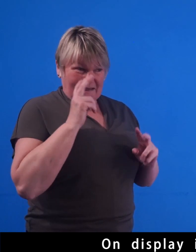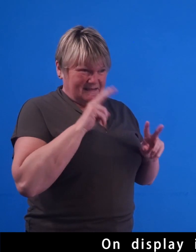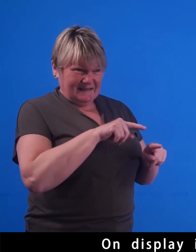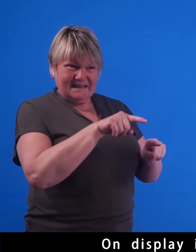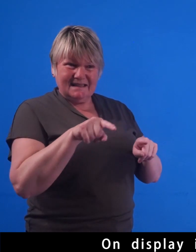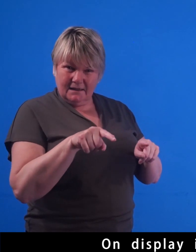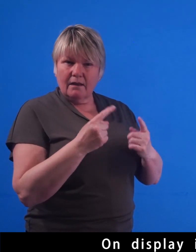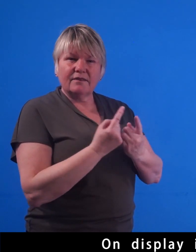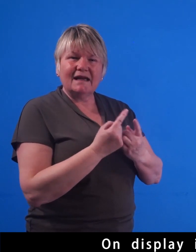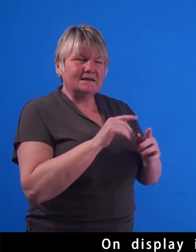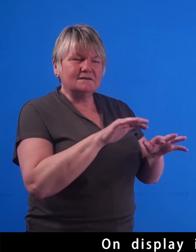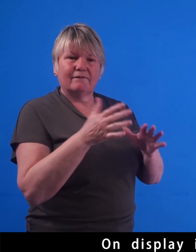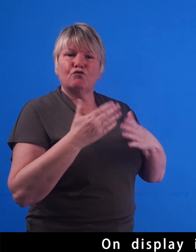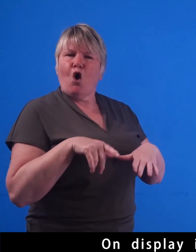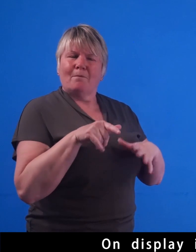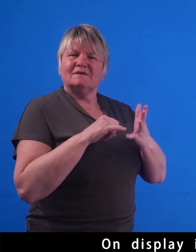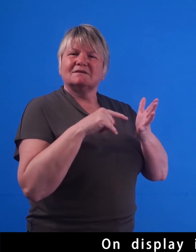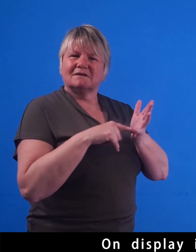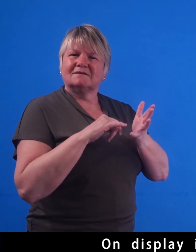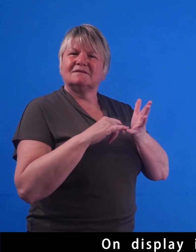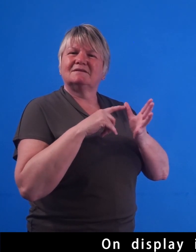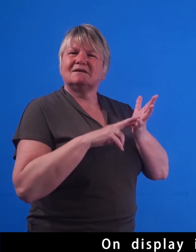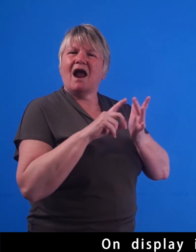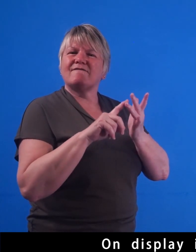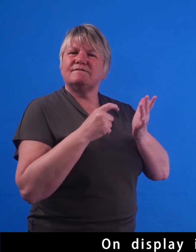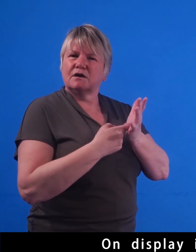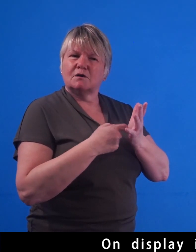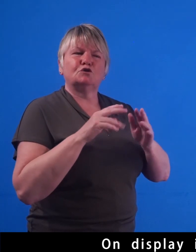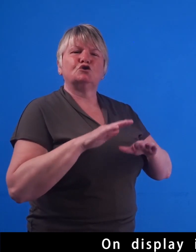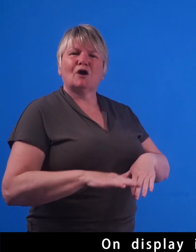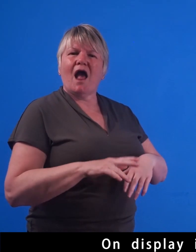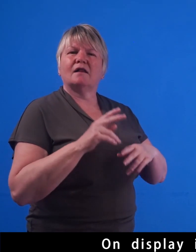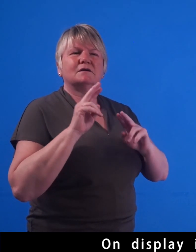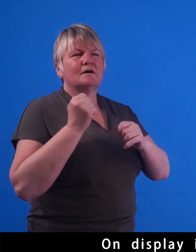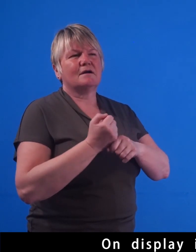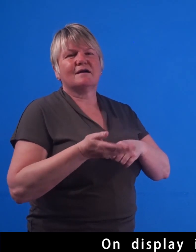On display is some material from St Saviour's Child Garden Nursery,